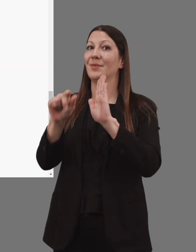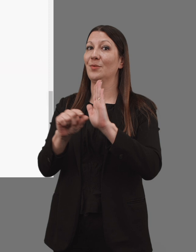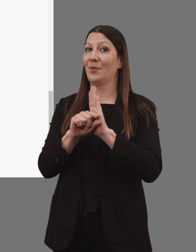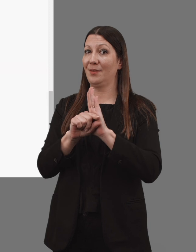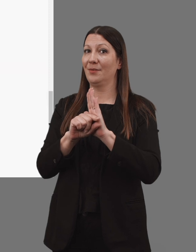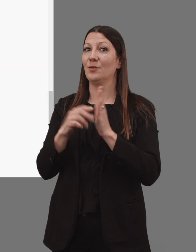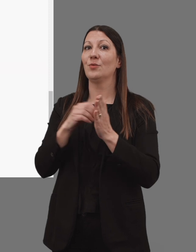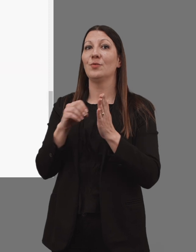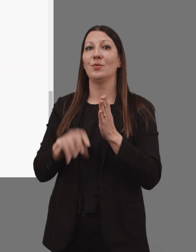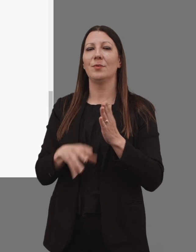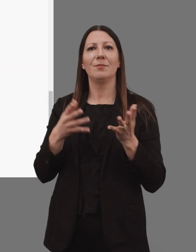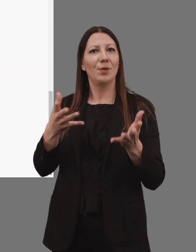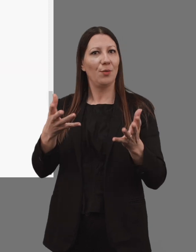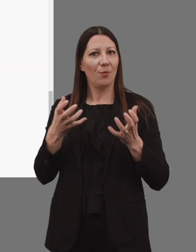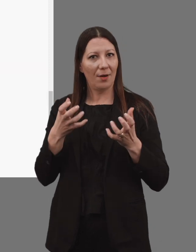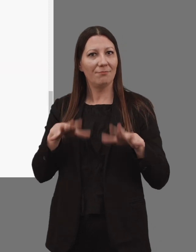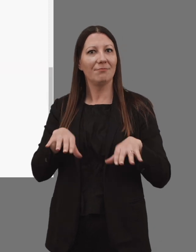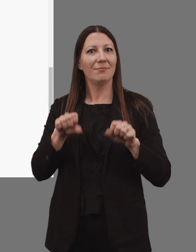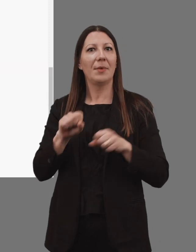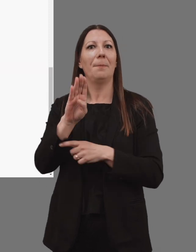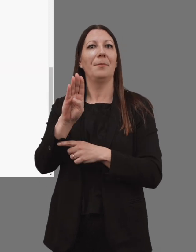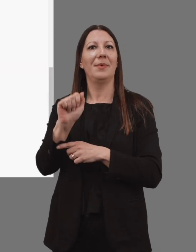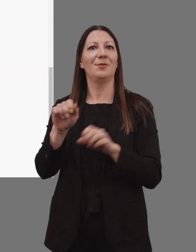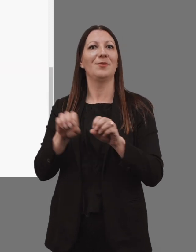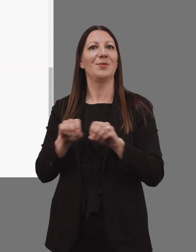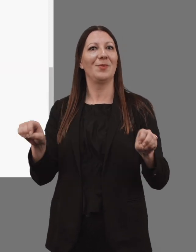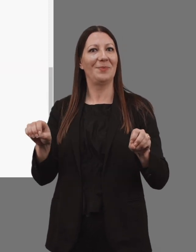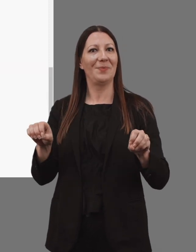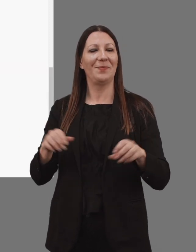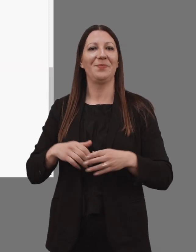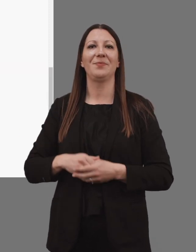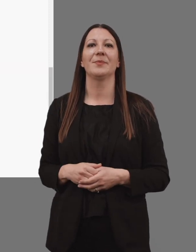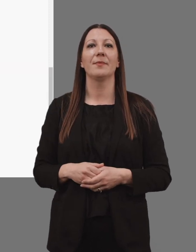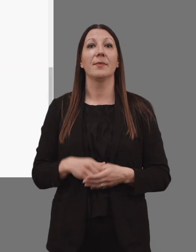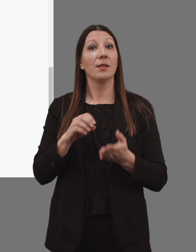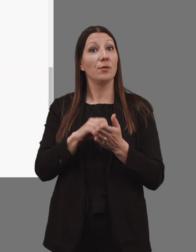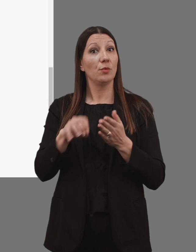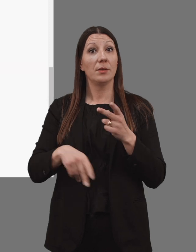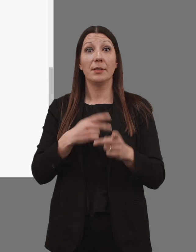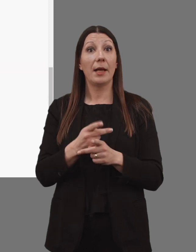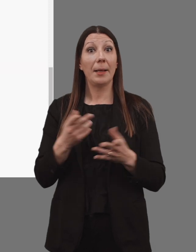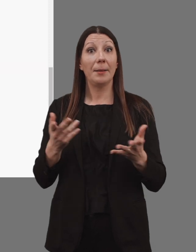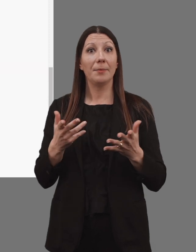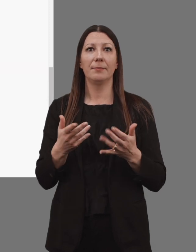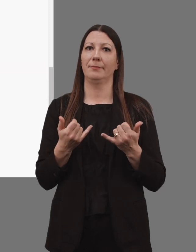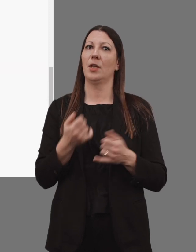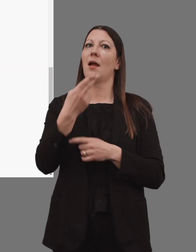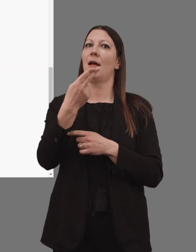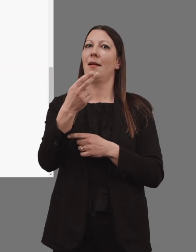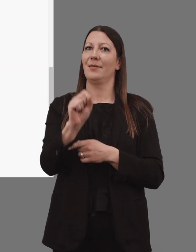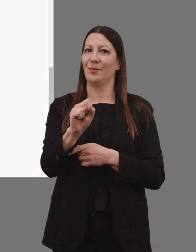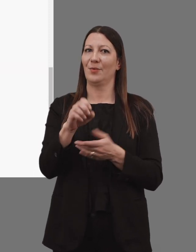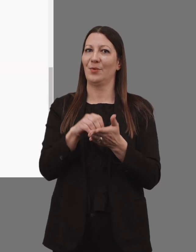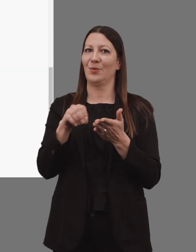You're looking to enroll in a bachelor's degree. The student type is current high school student in